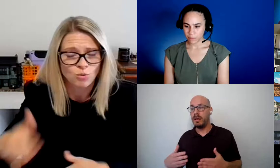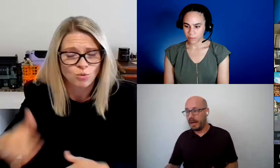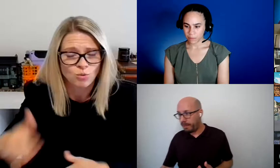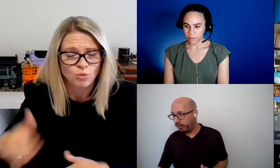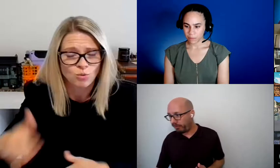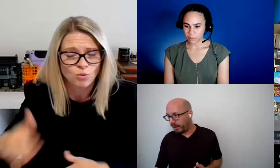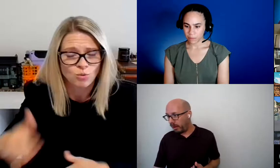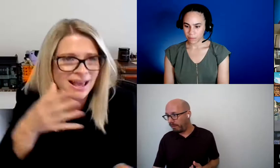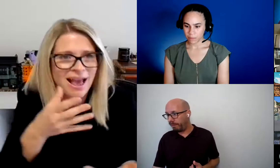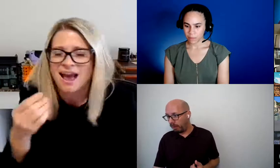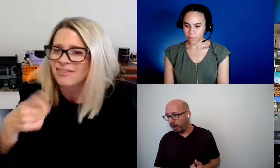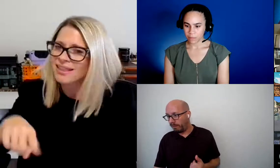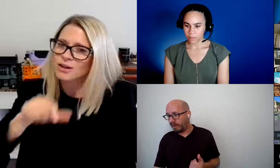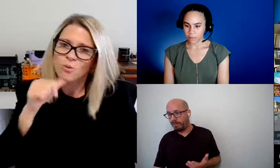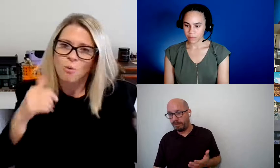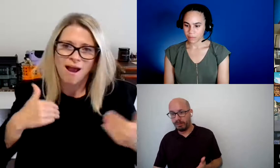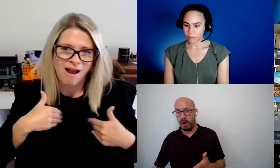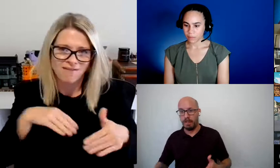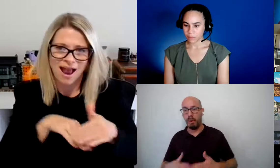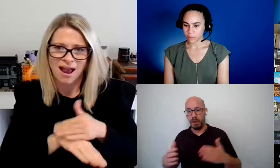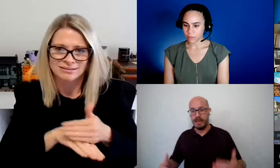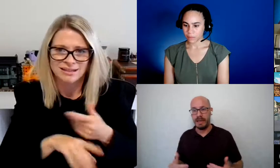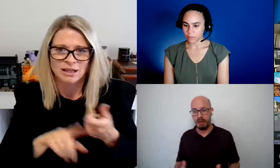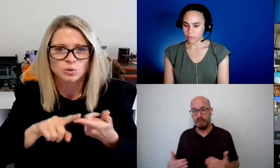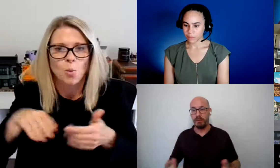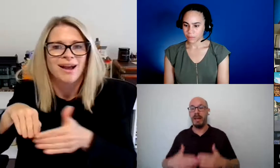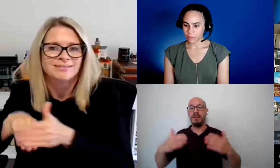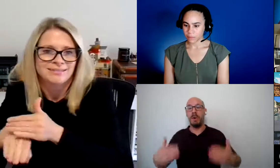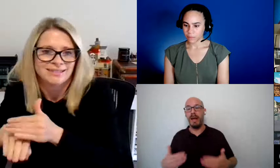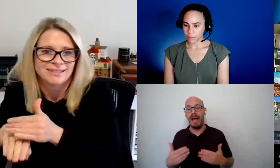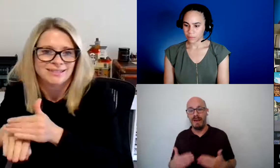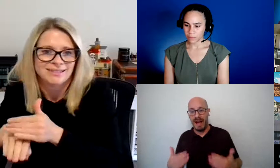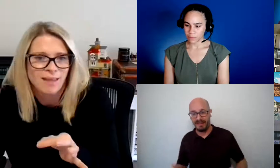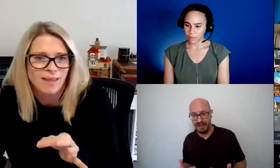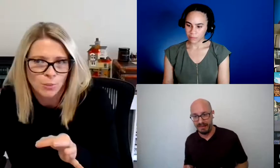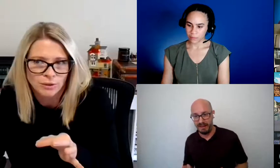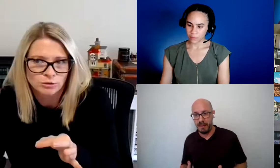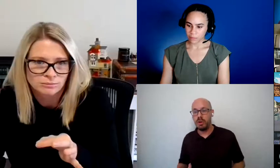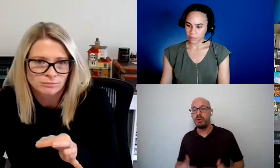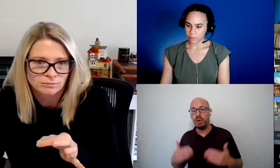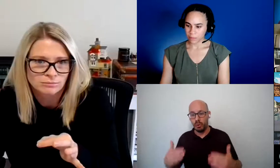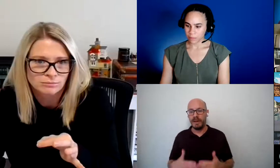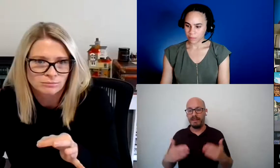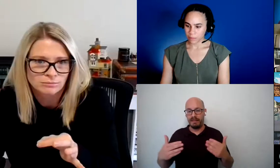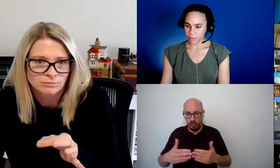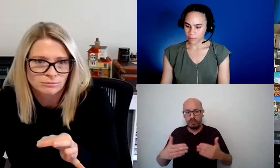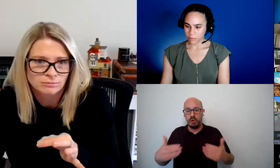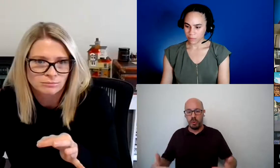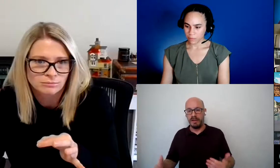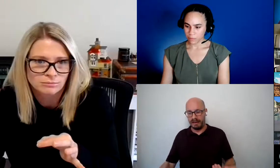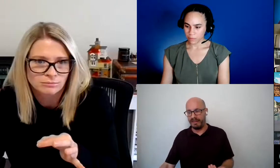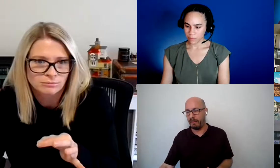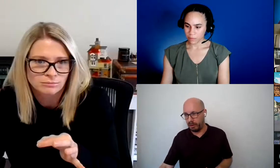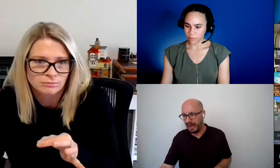90% of Deaf people are born to hearing folks and don't have access to an accessible